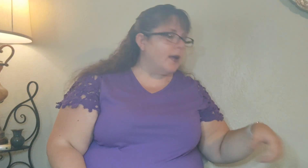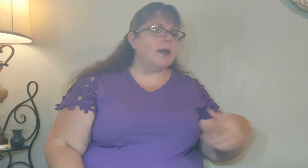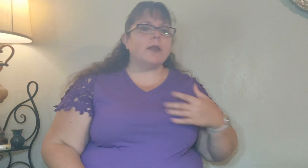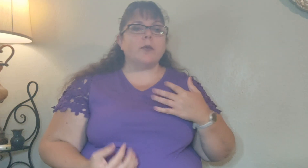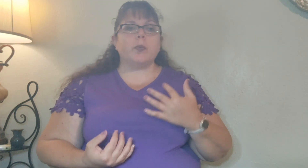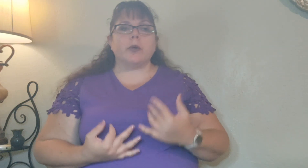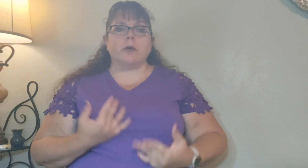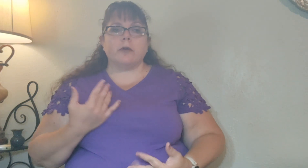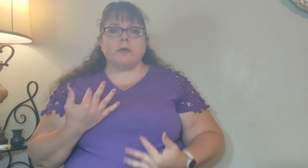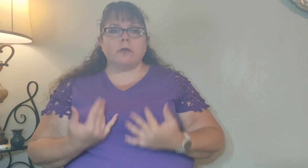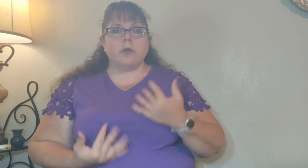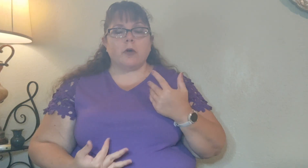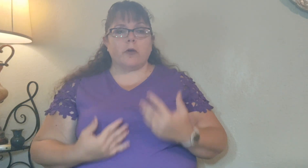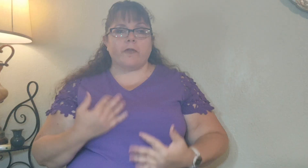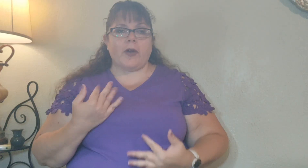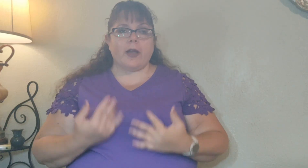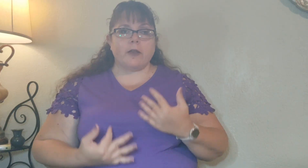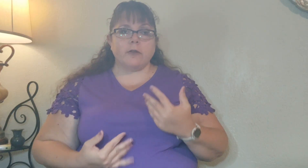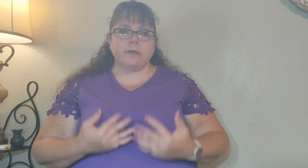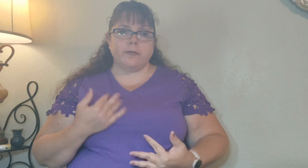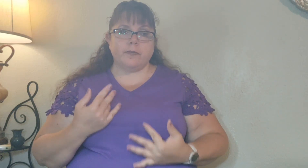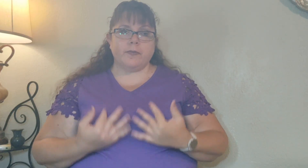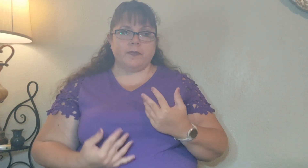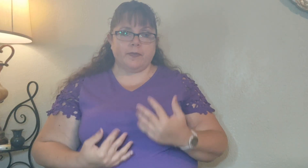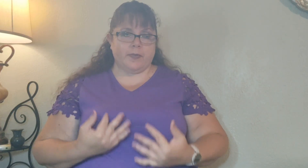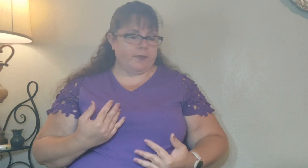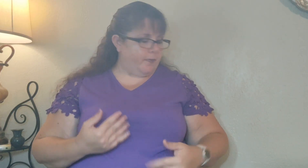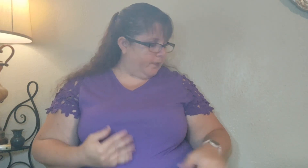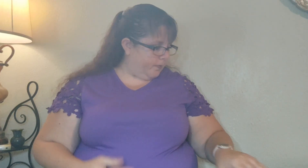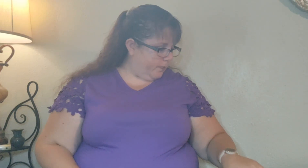And then burn or fire.